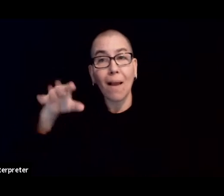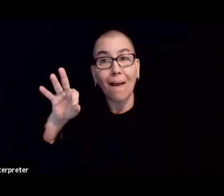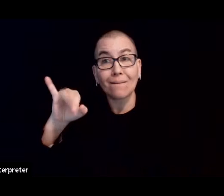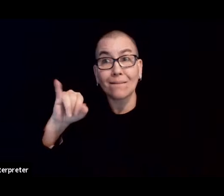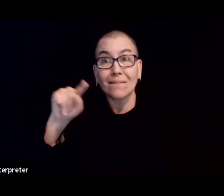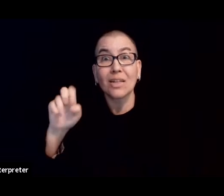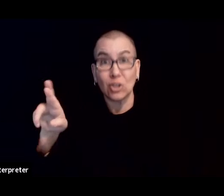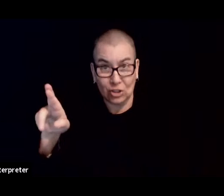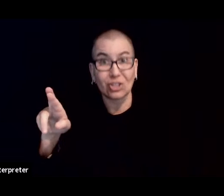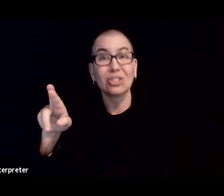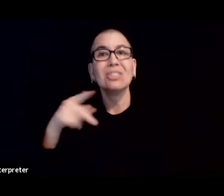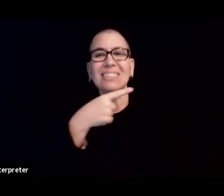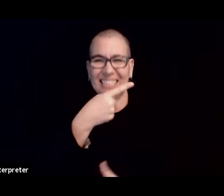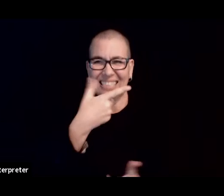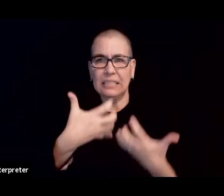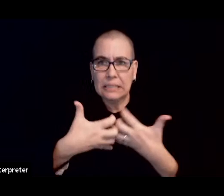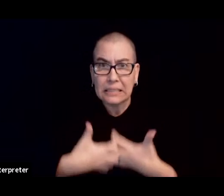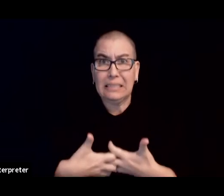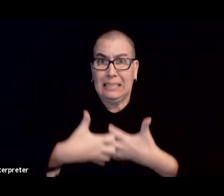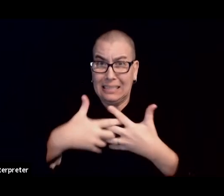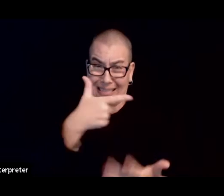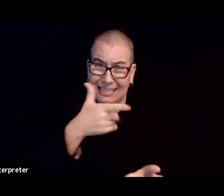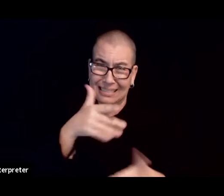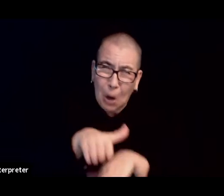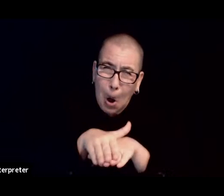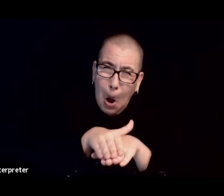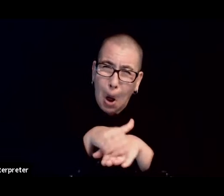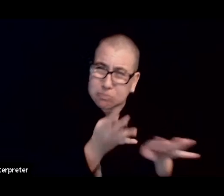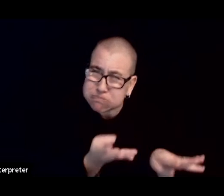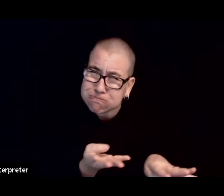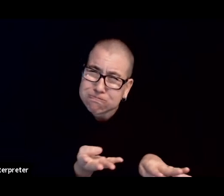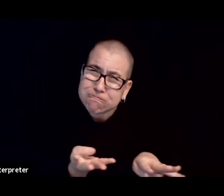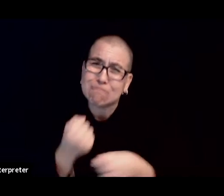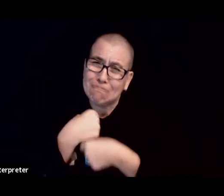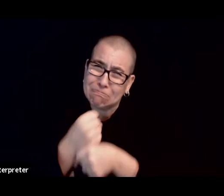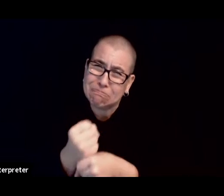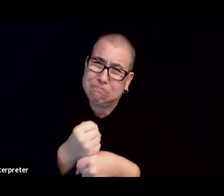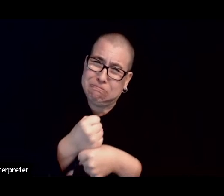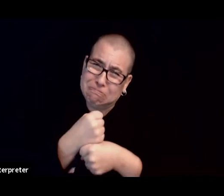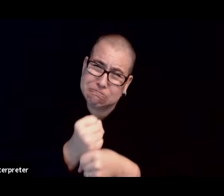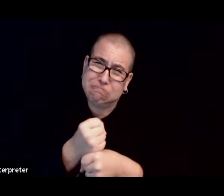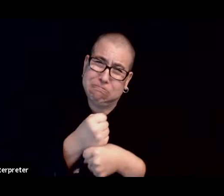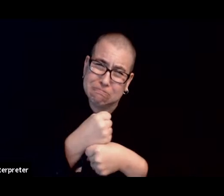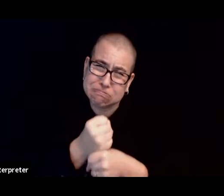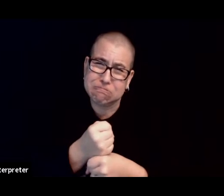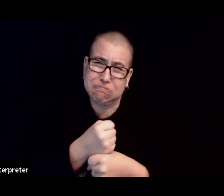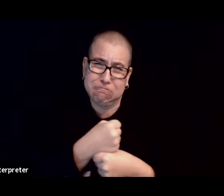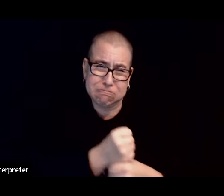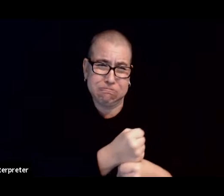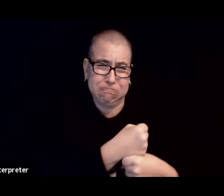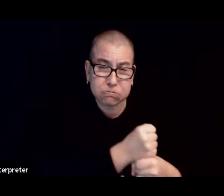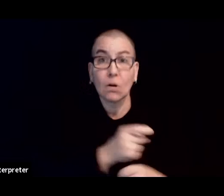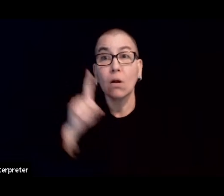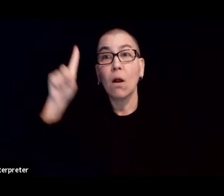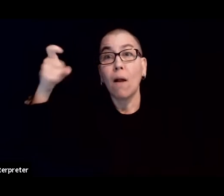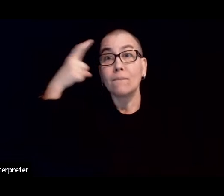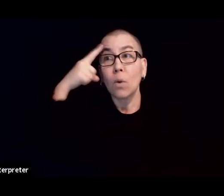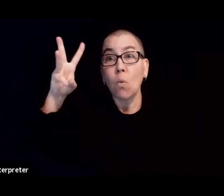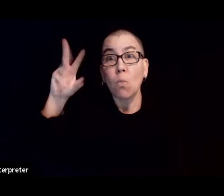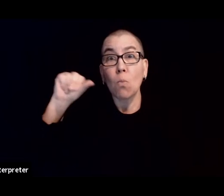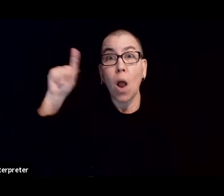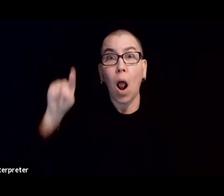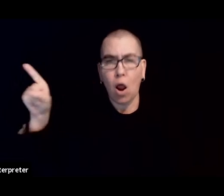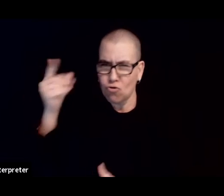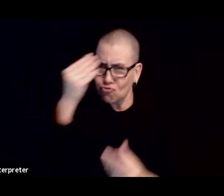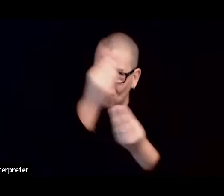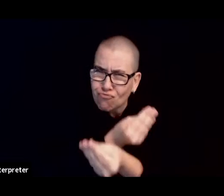clear that we are committed to transparency, and to make it easier for Minnesotans to keep track of the vaccine supply coming into the state from the federal